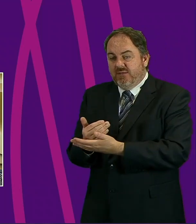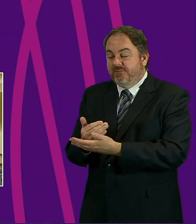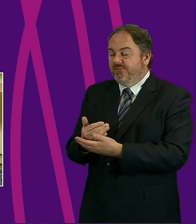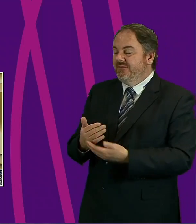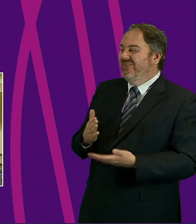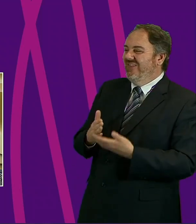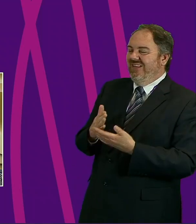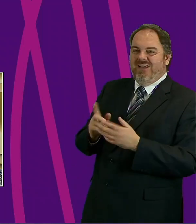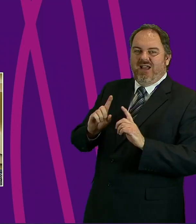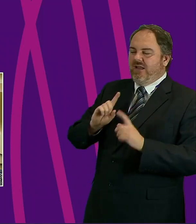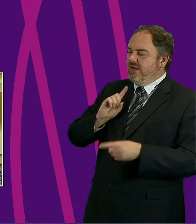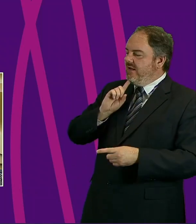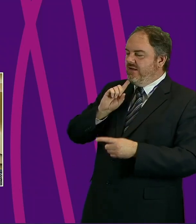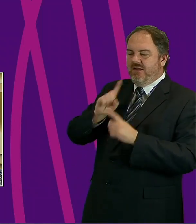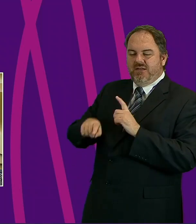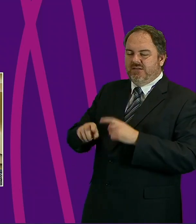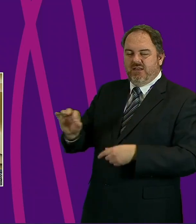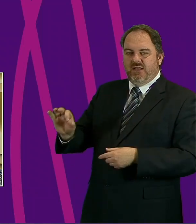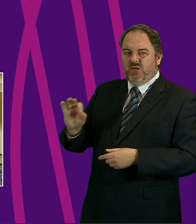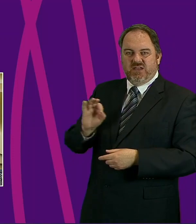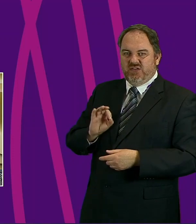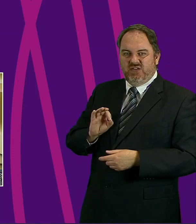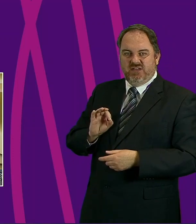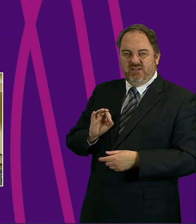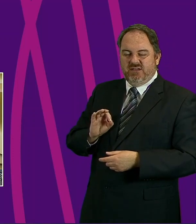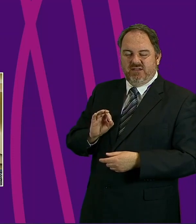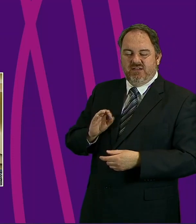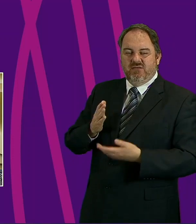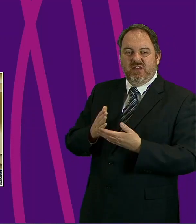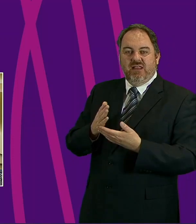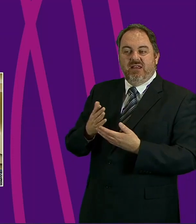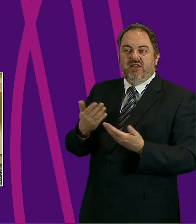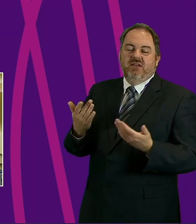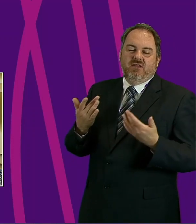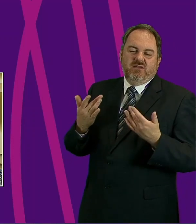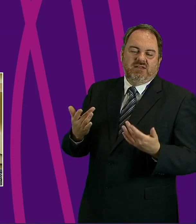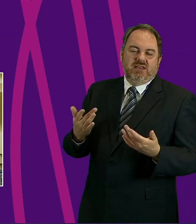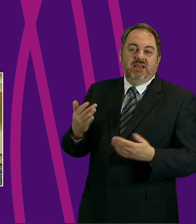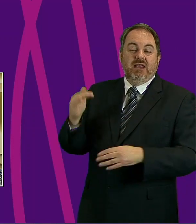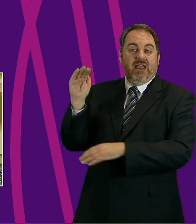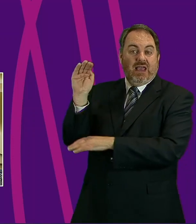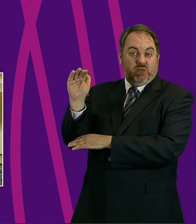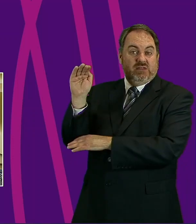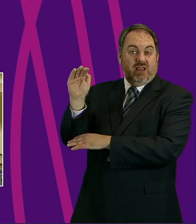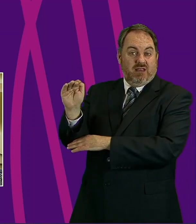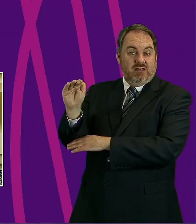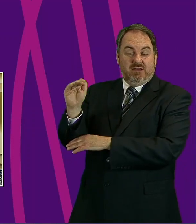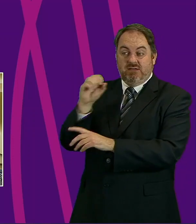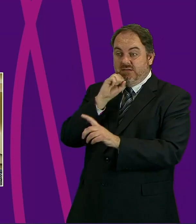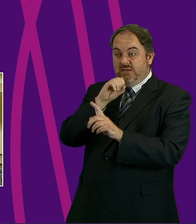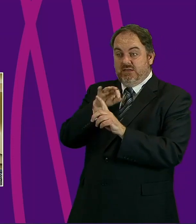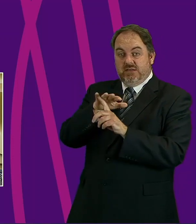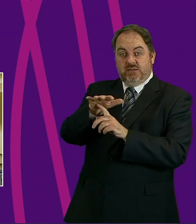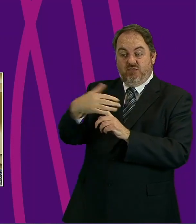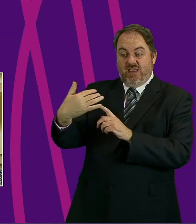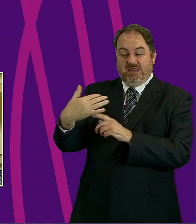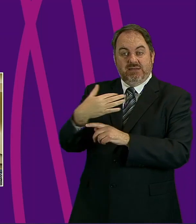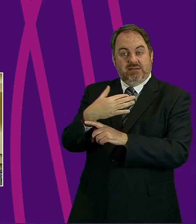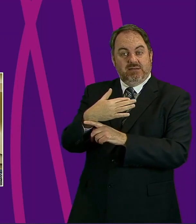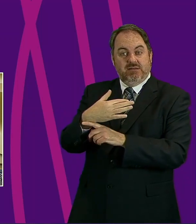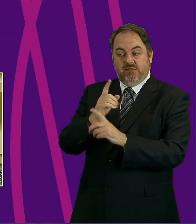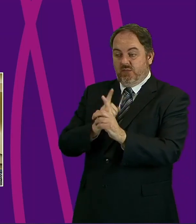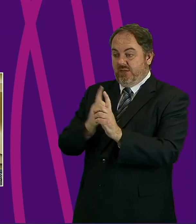that specific thing. In general terms, outdoor the risks of transmission outdoor appear to be lower than the risks of